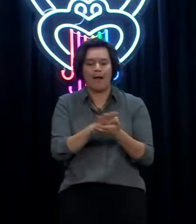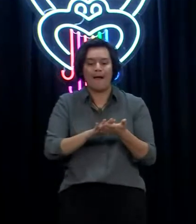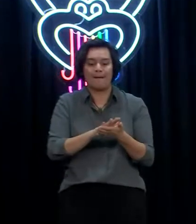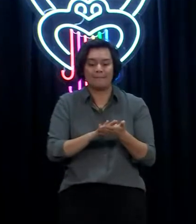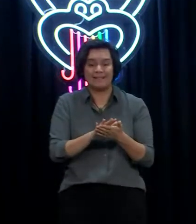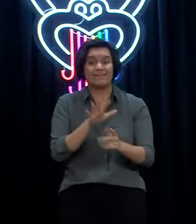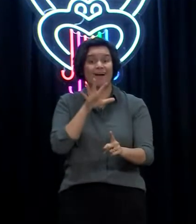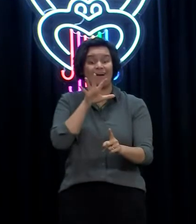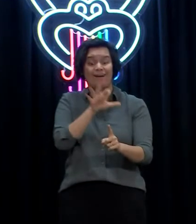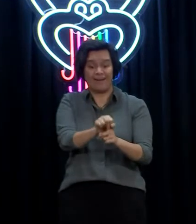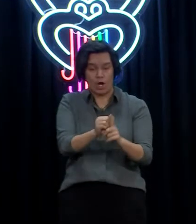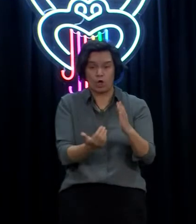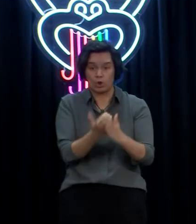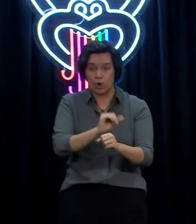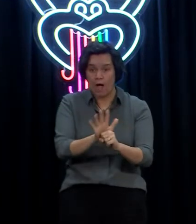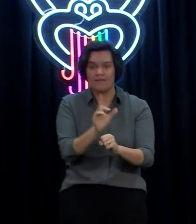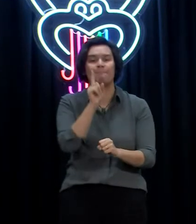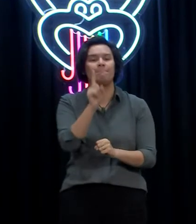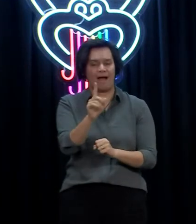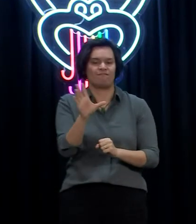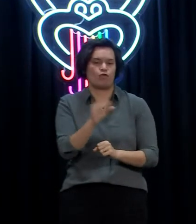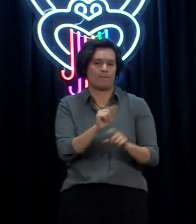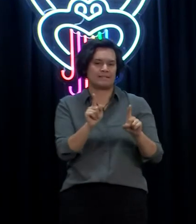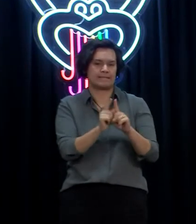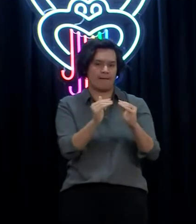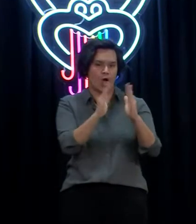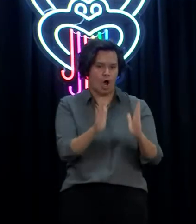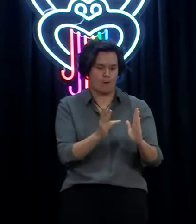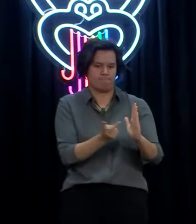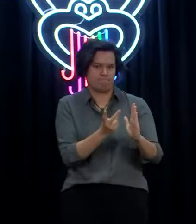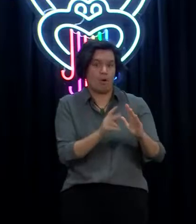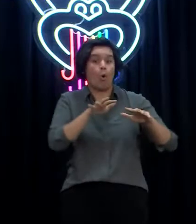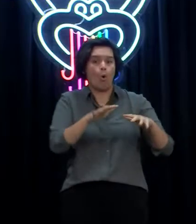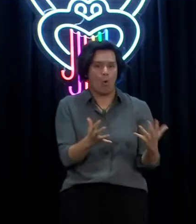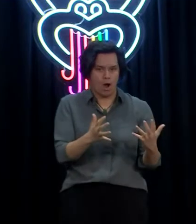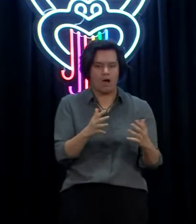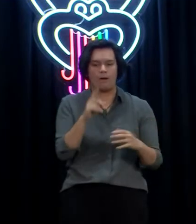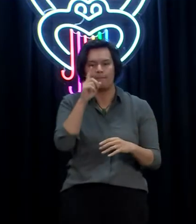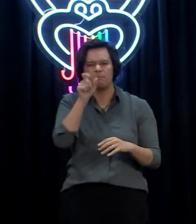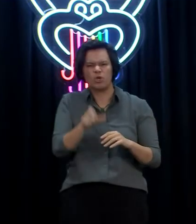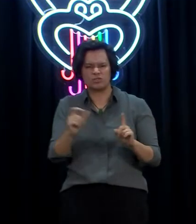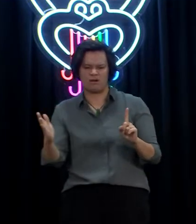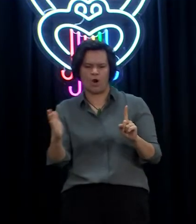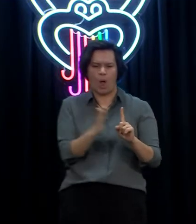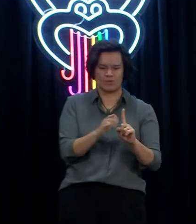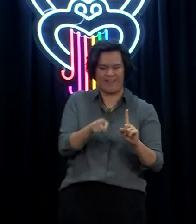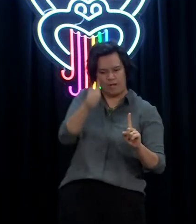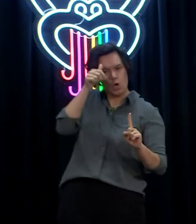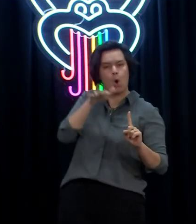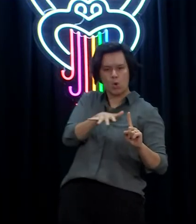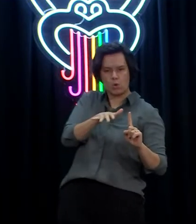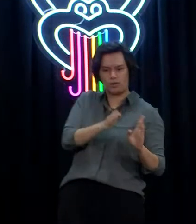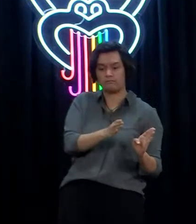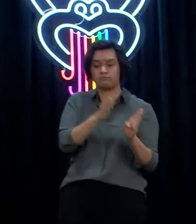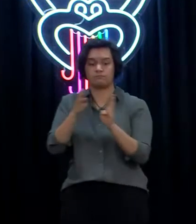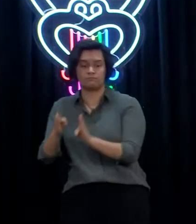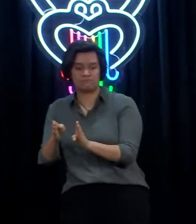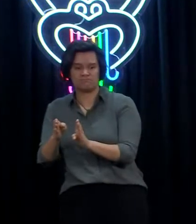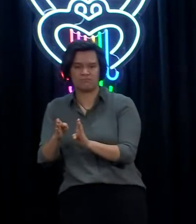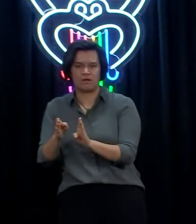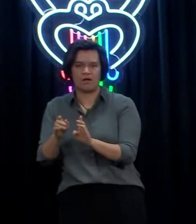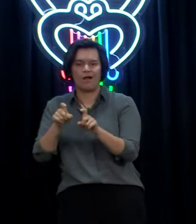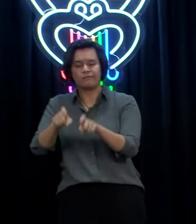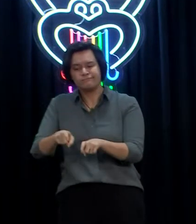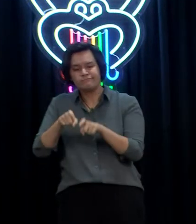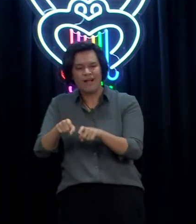and are household or other known contacts of previous cases. Dormant subclusters are where there